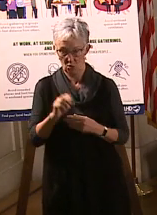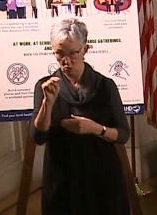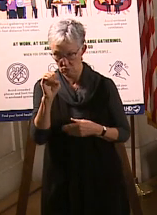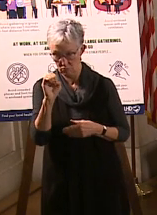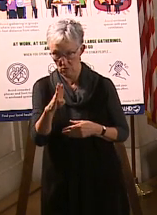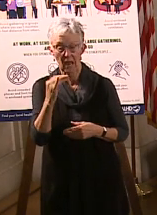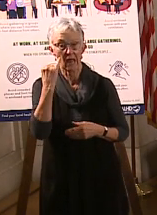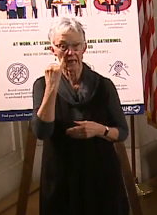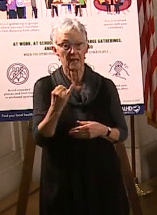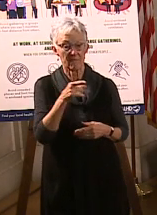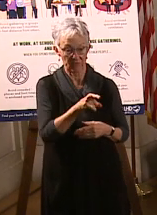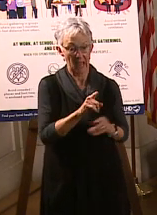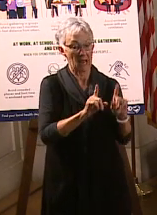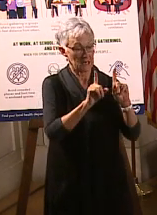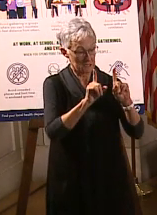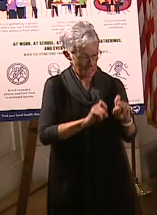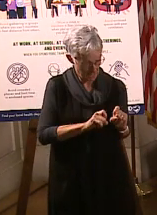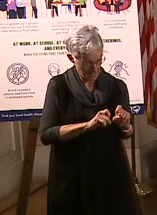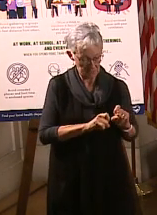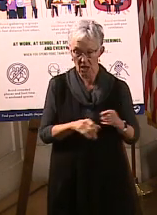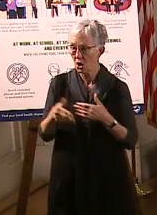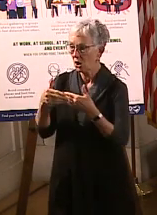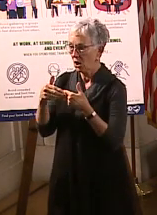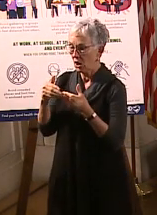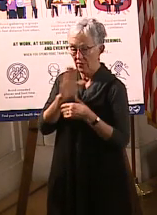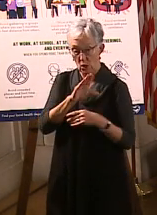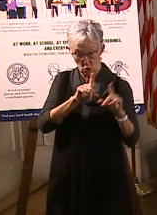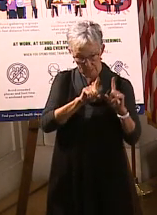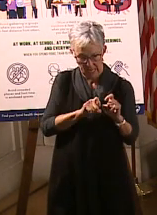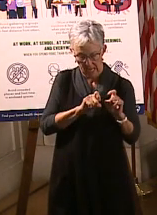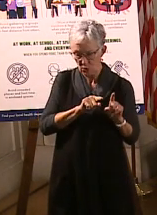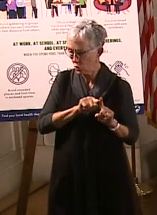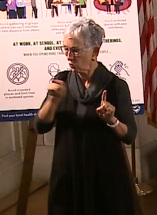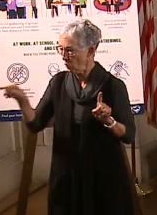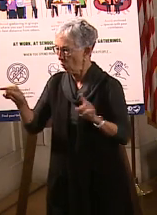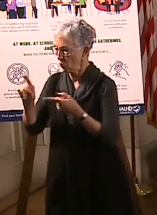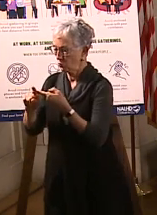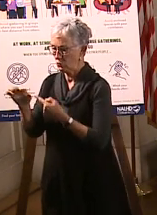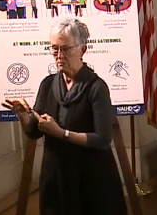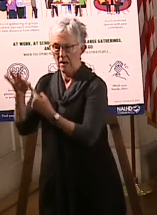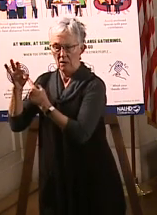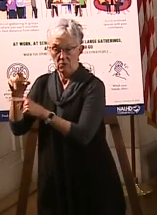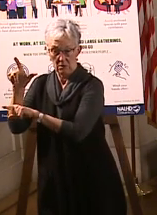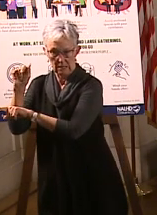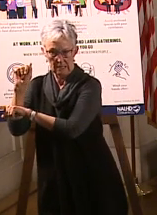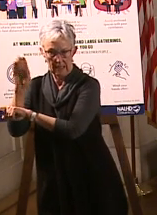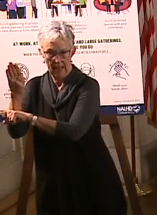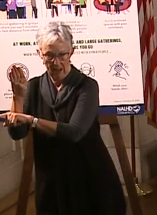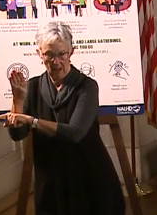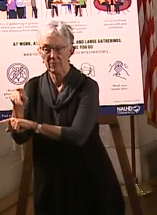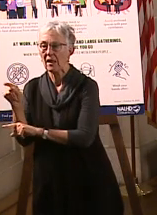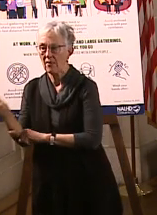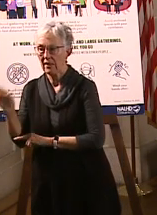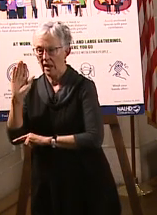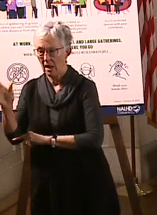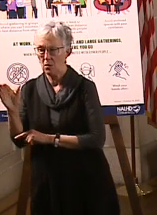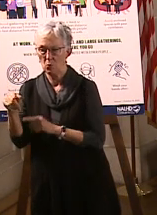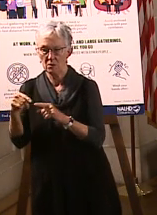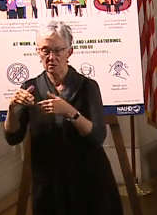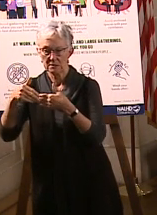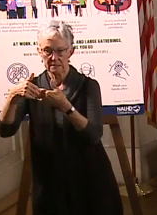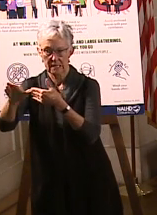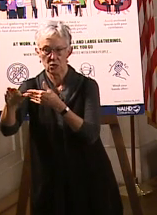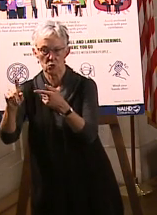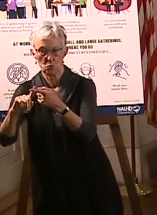lab. So if they're going to detect that, they will send it back to our public health lab, and then we'll sequence that